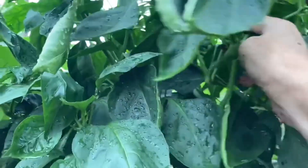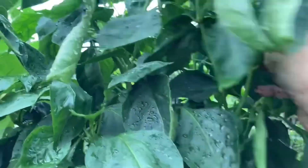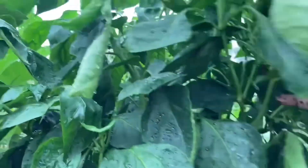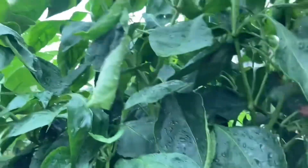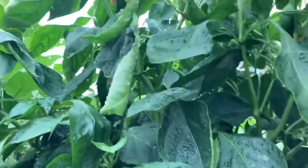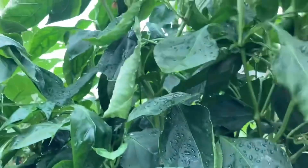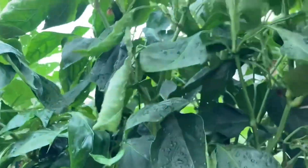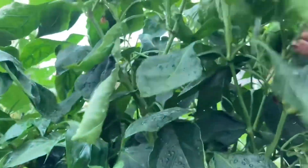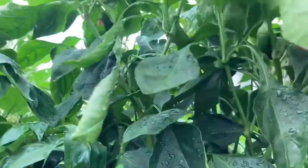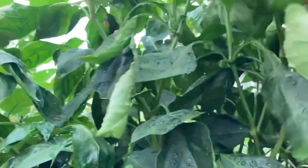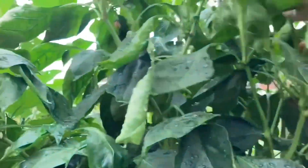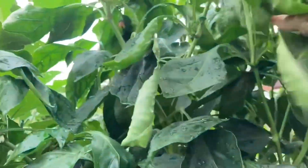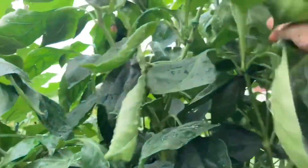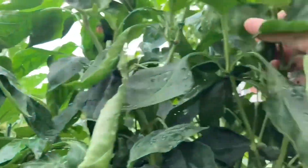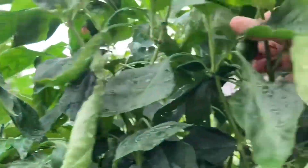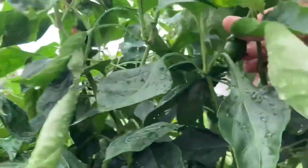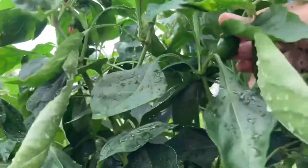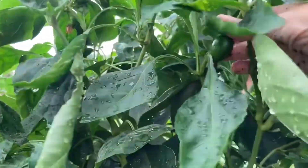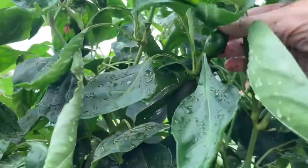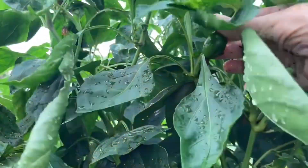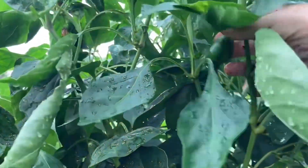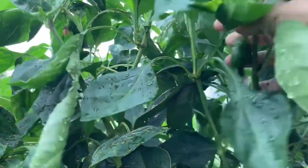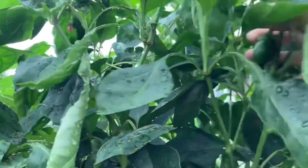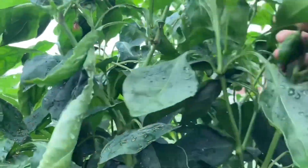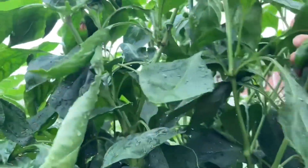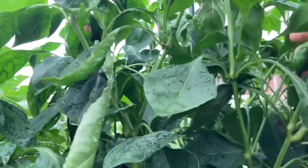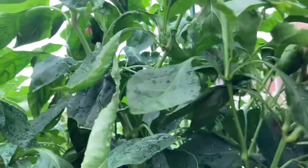way behind the other plants.